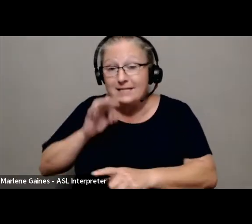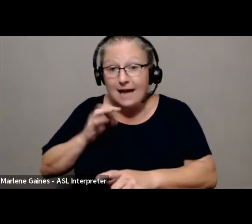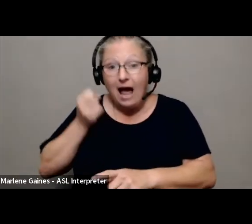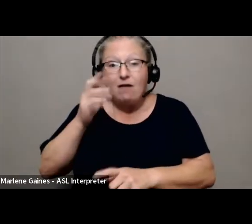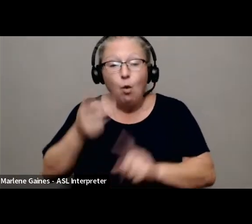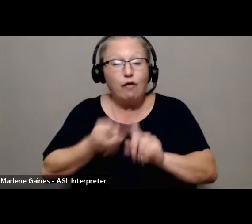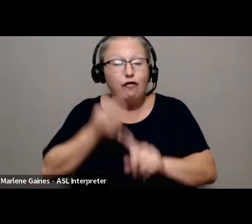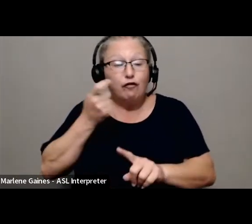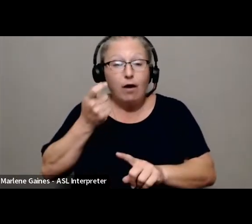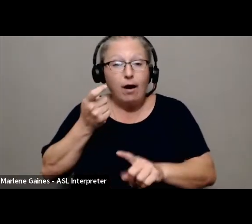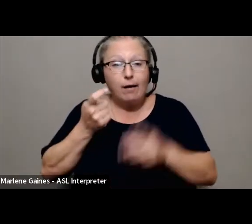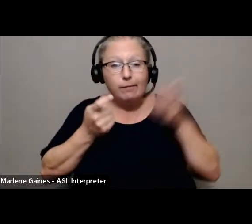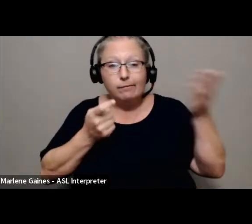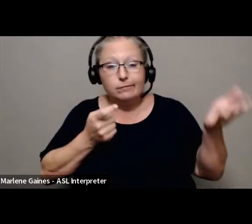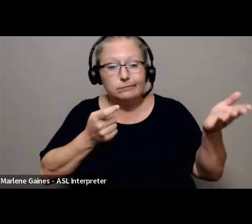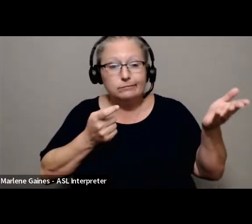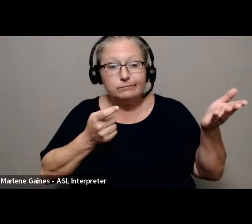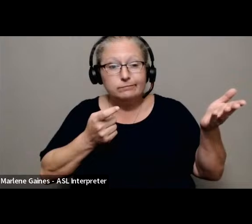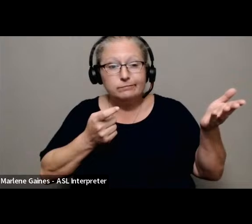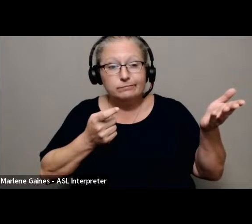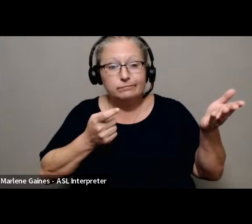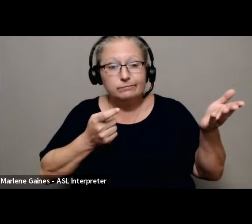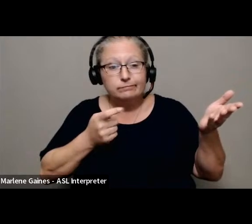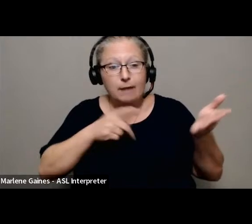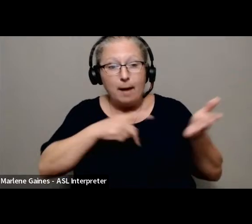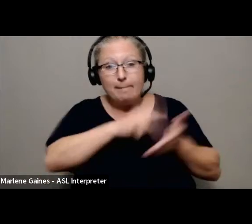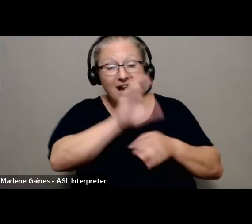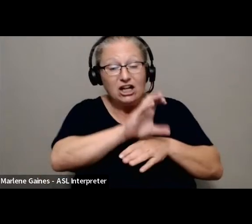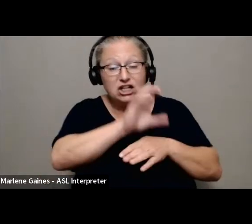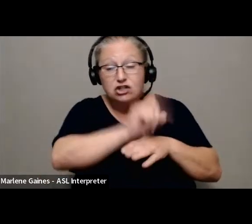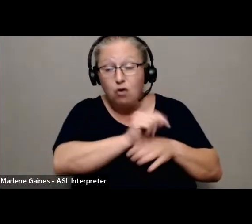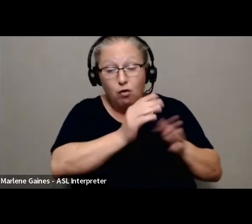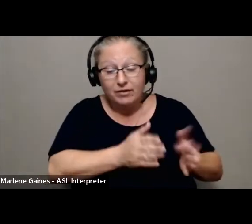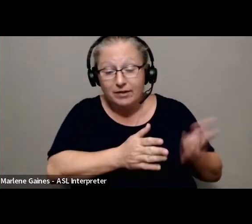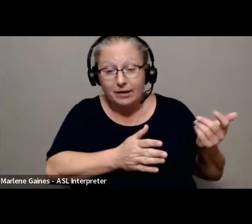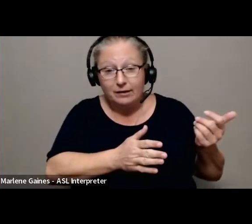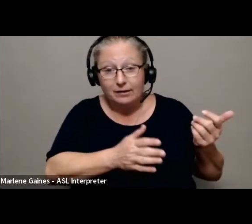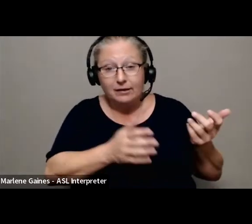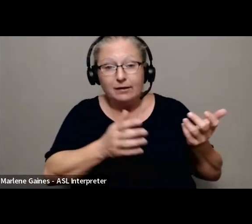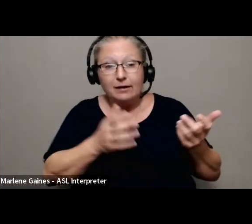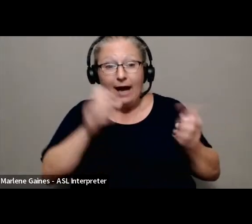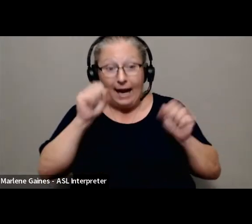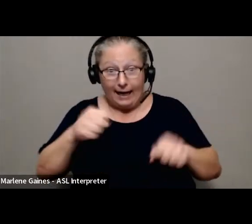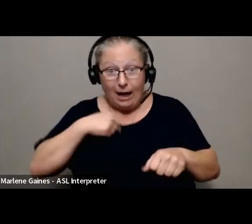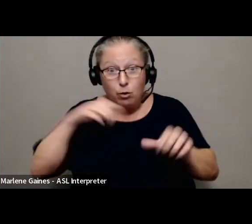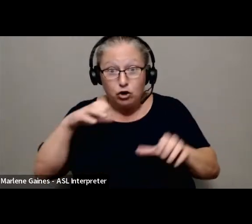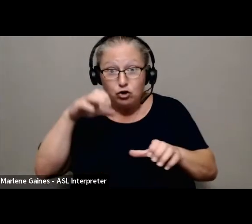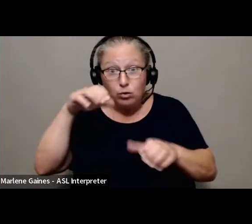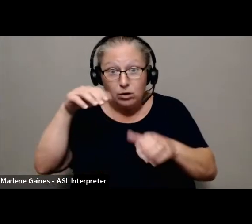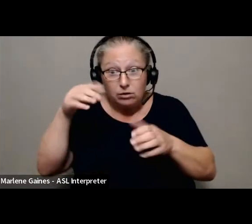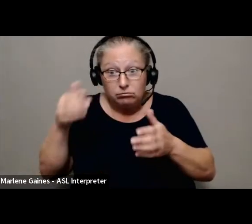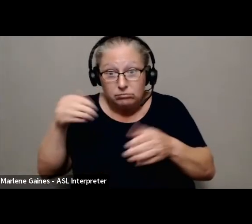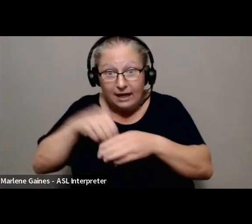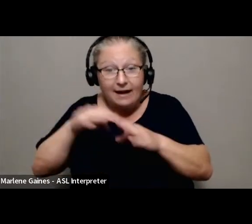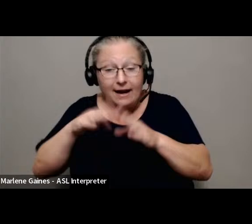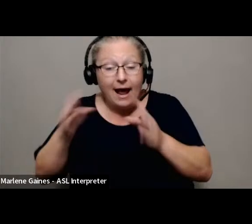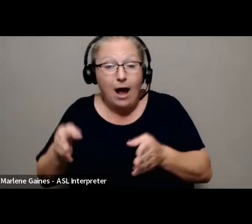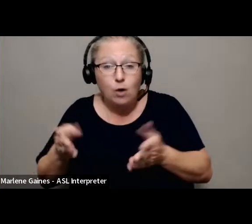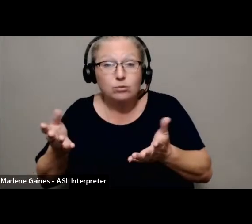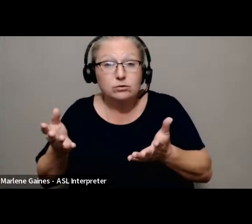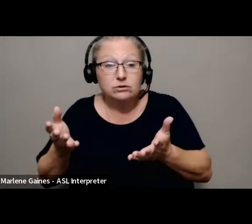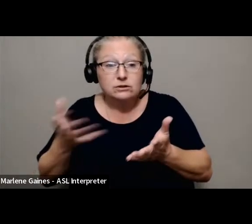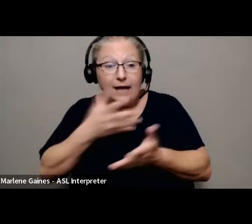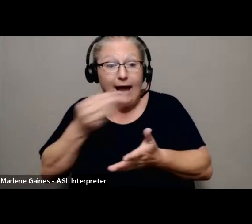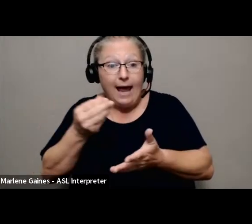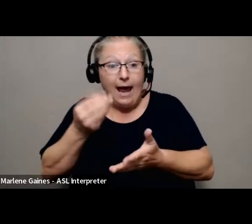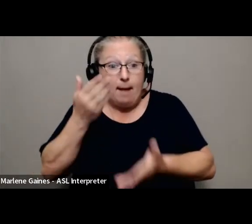it comes from a paid consultant, I think, can we do it in-house? And